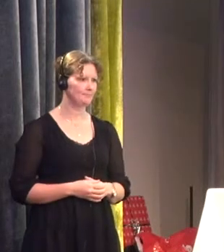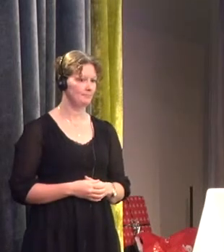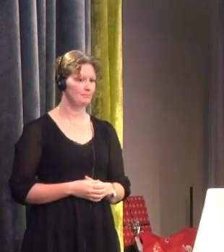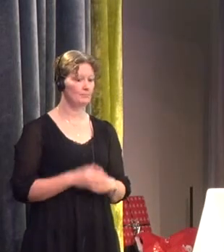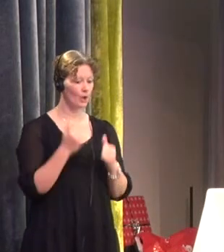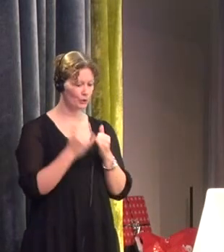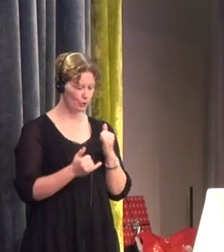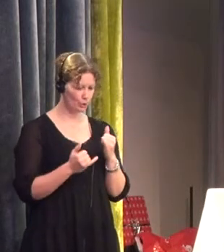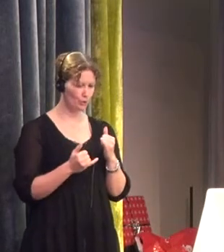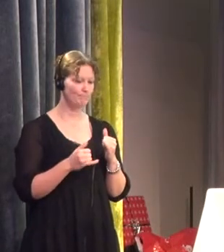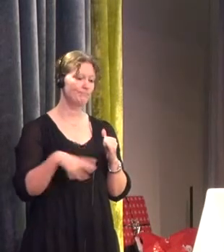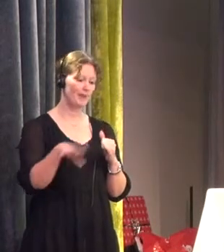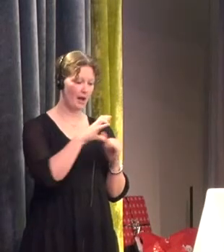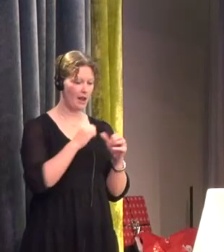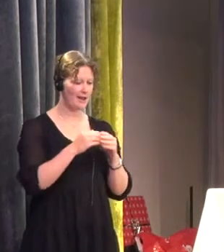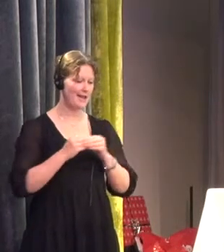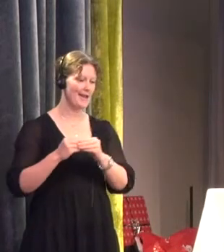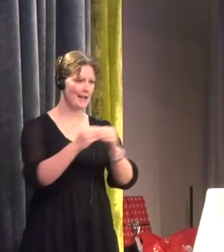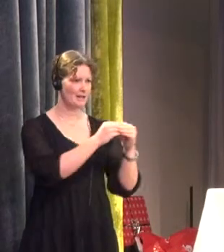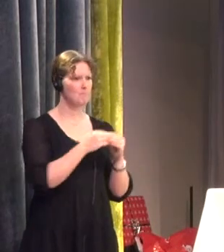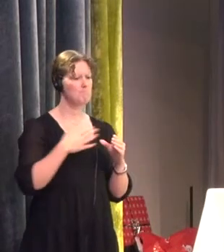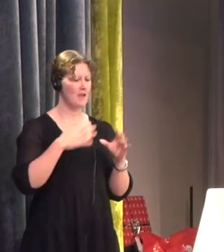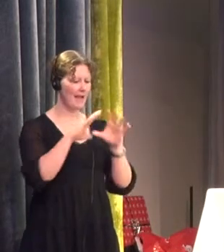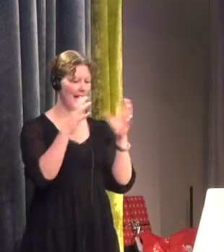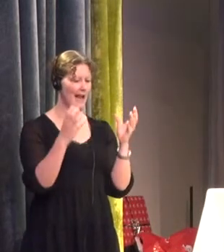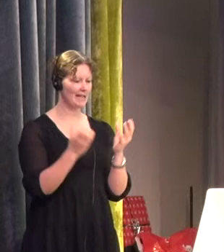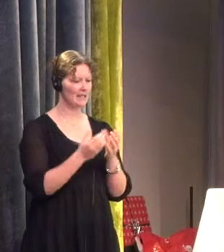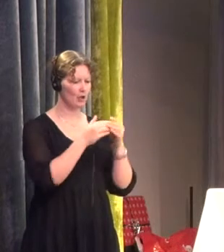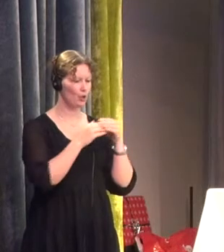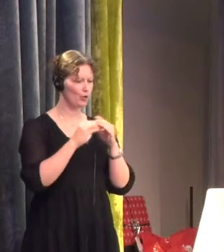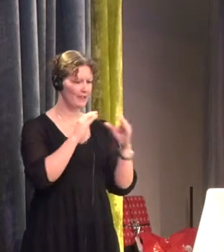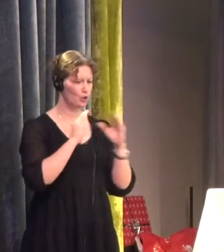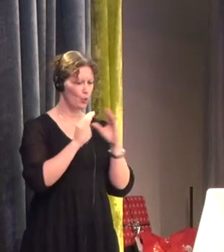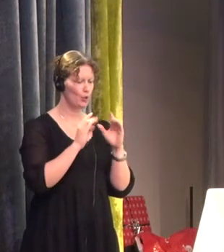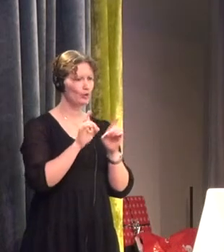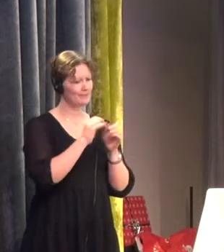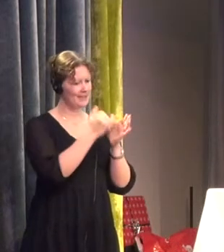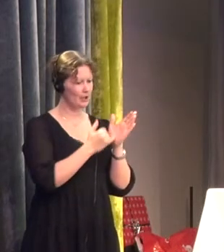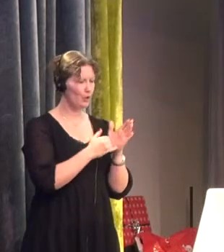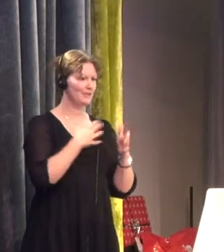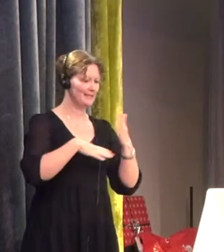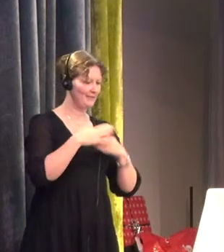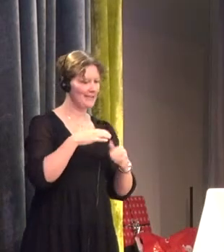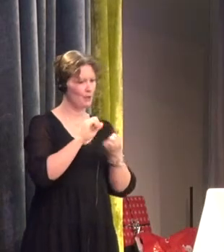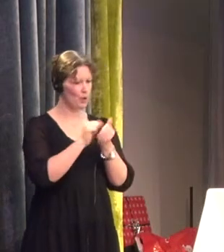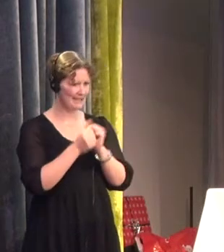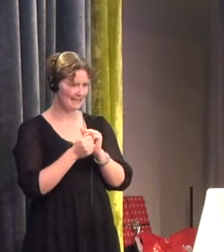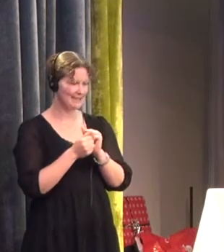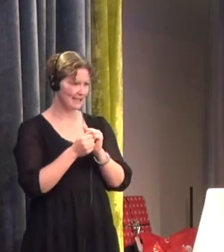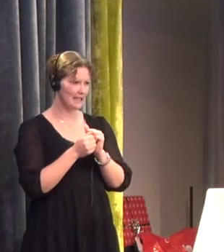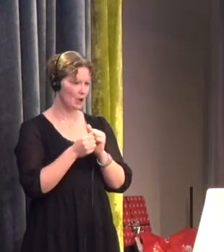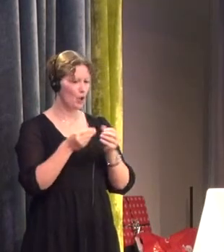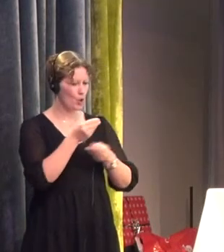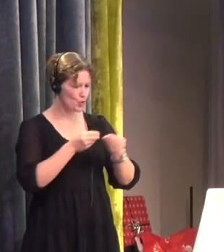treaty, something that both has civil and political rights and economic, social, and cultural rights together, and that is the treaty